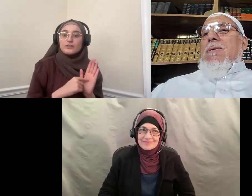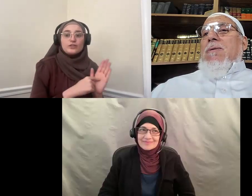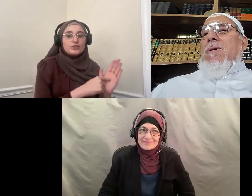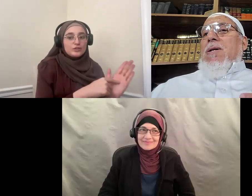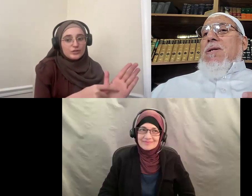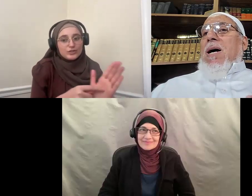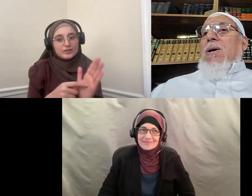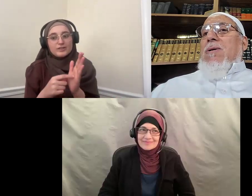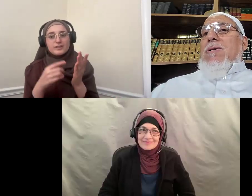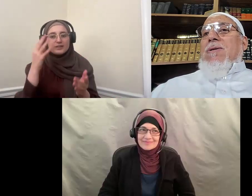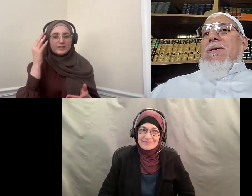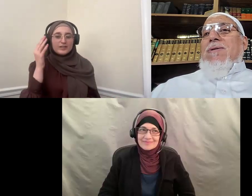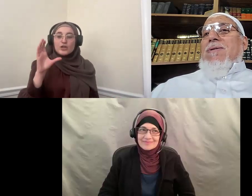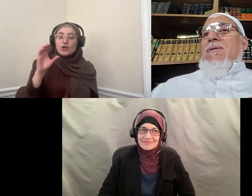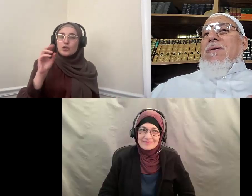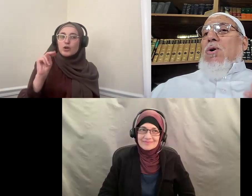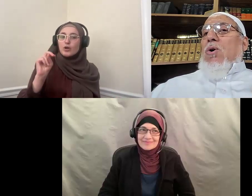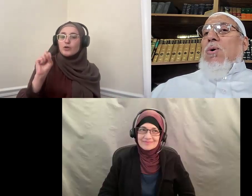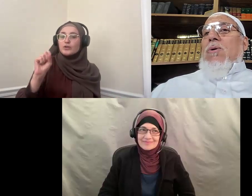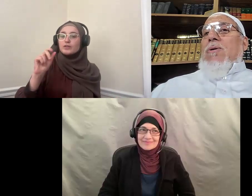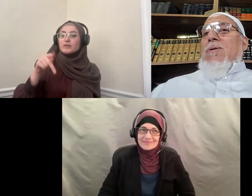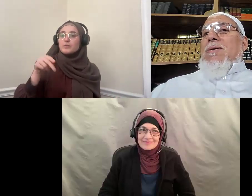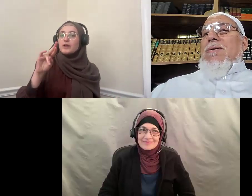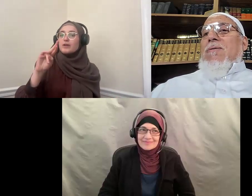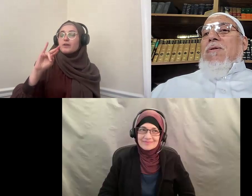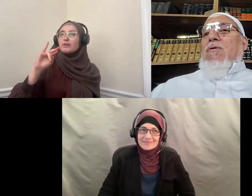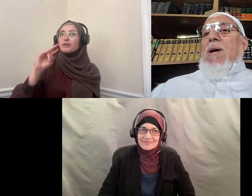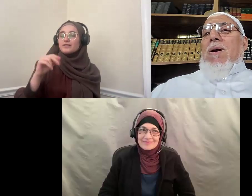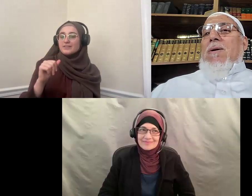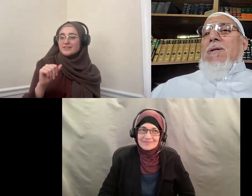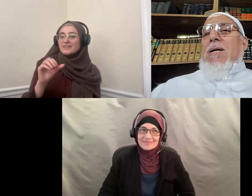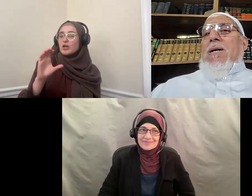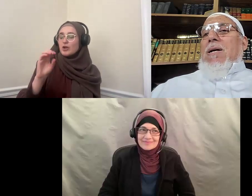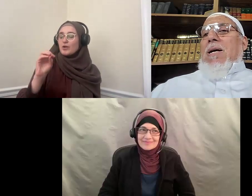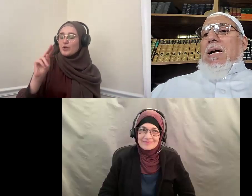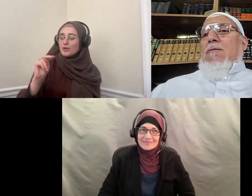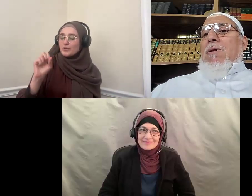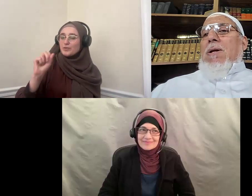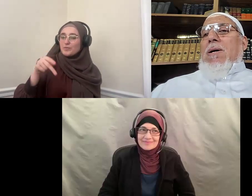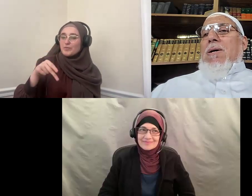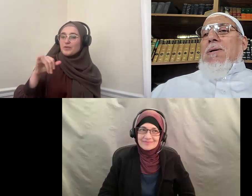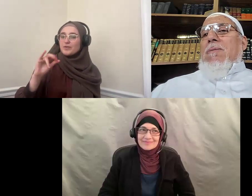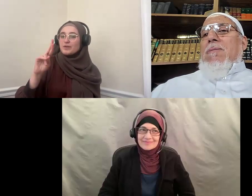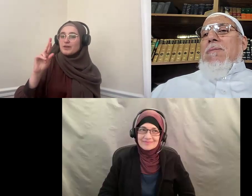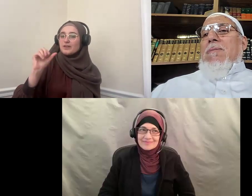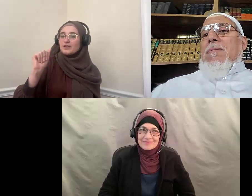conspiracies, desires, goals, fears,